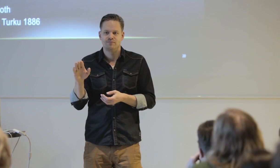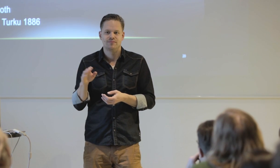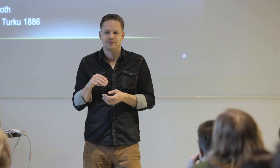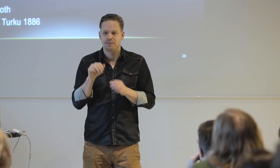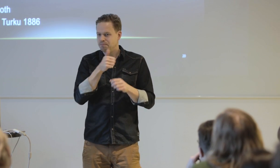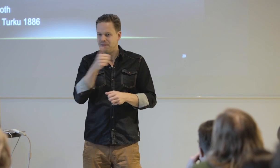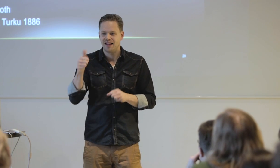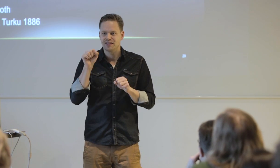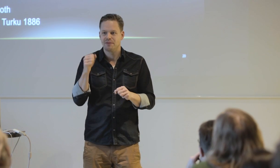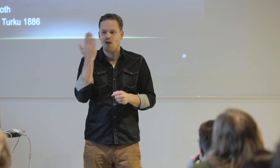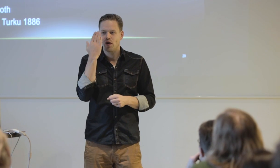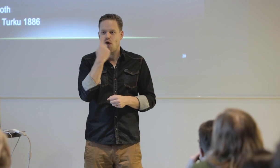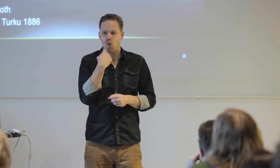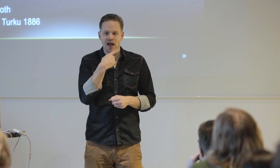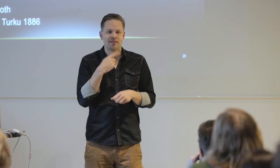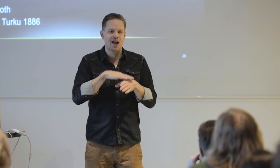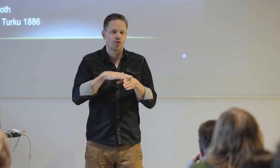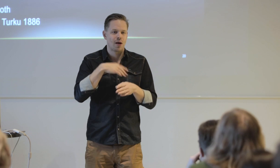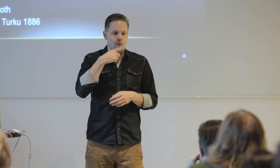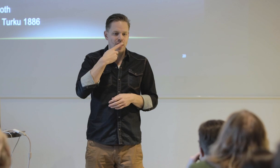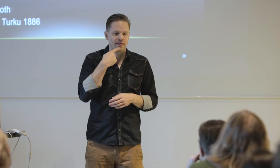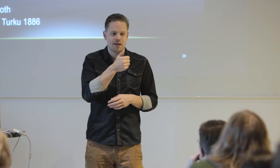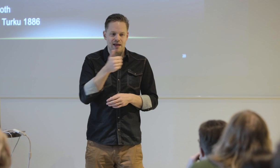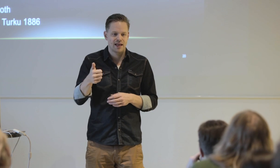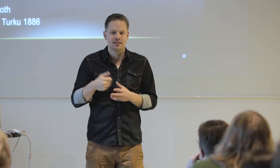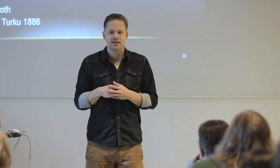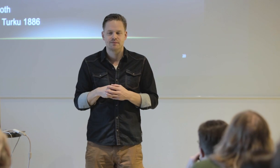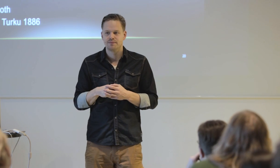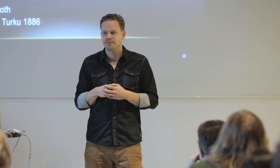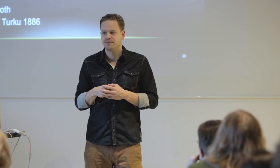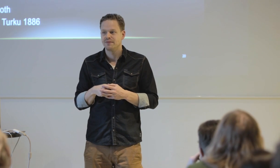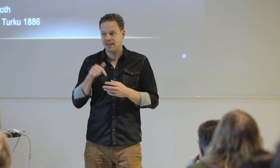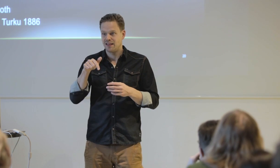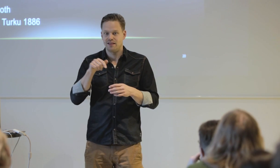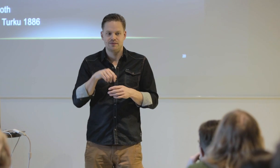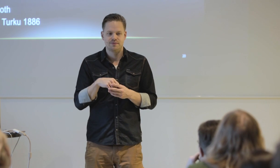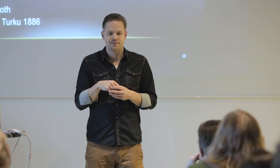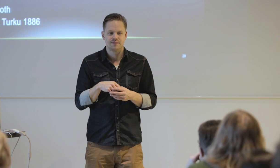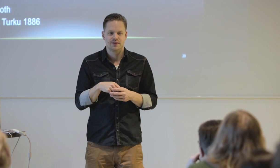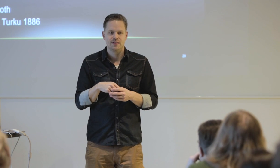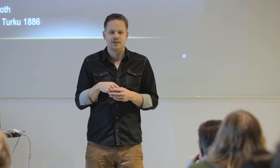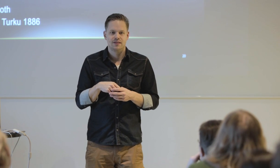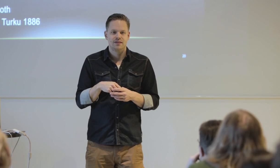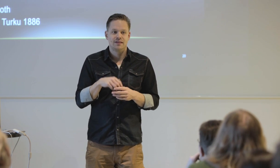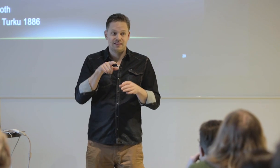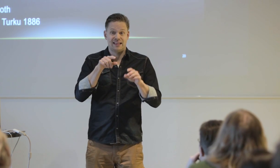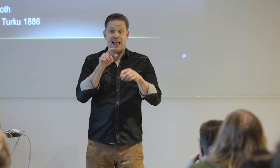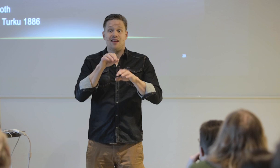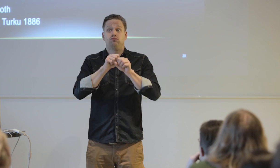all. Just you just had to read lips and use your speech, and that's it. No signing at all.